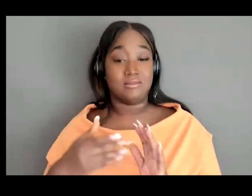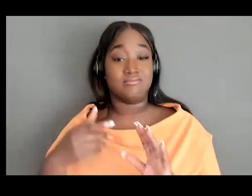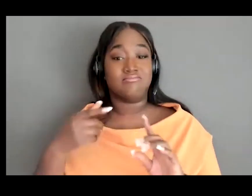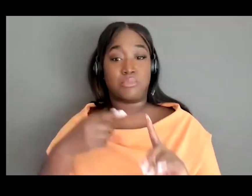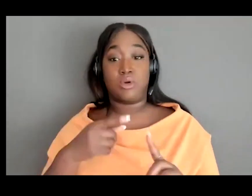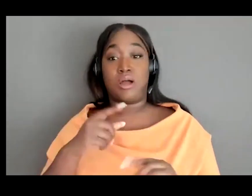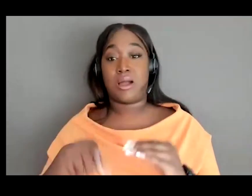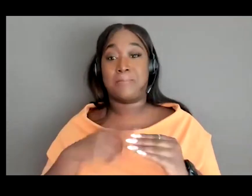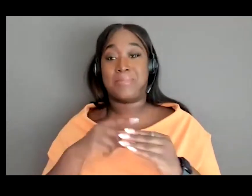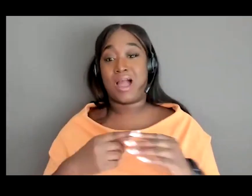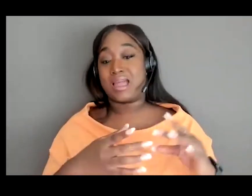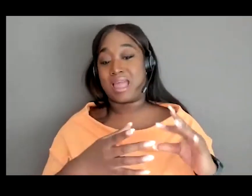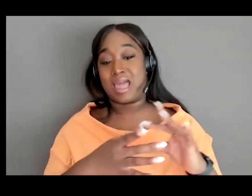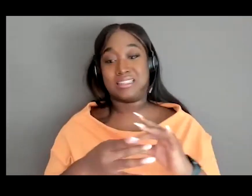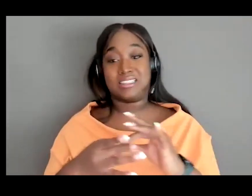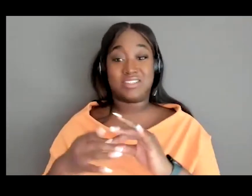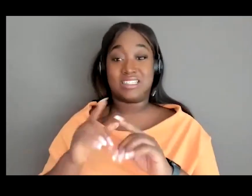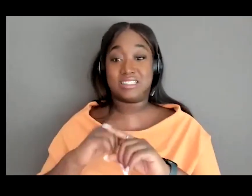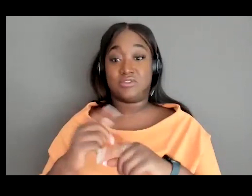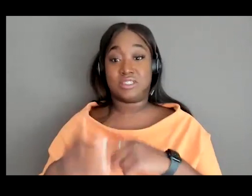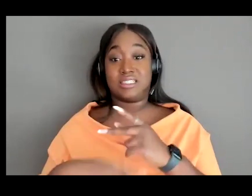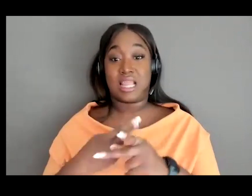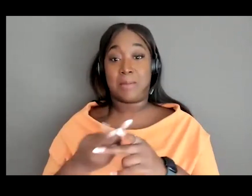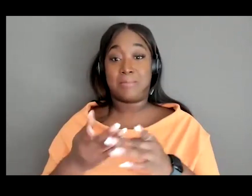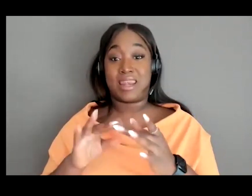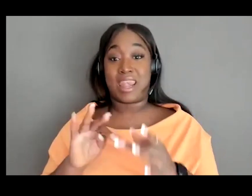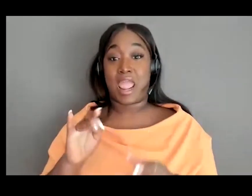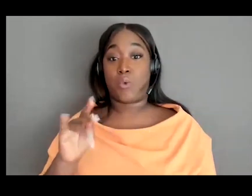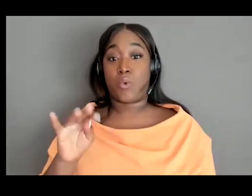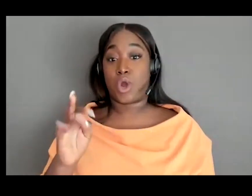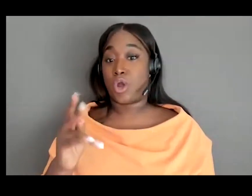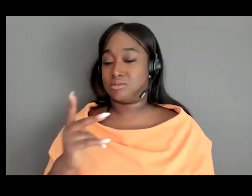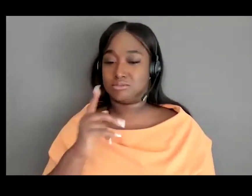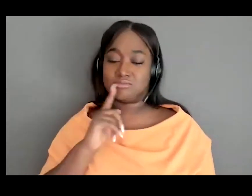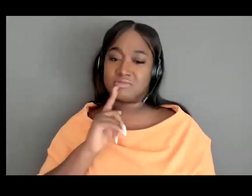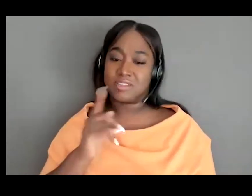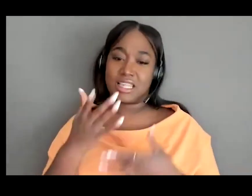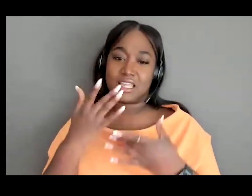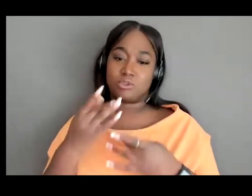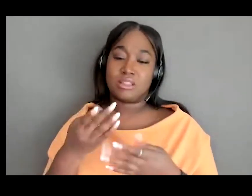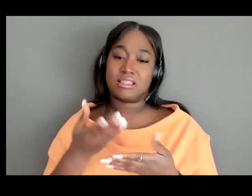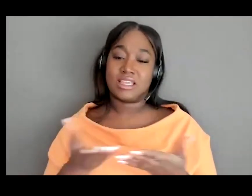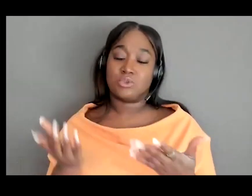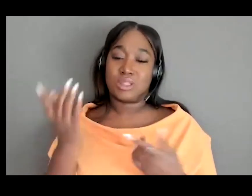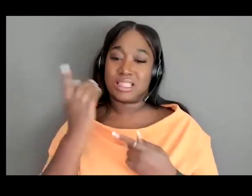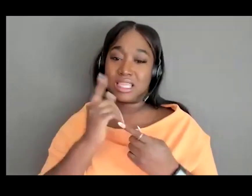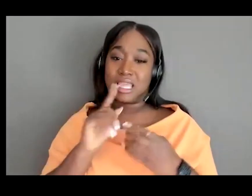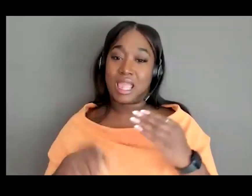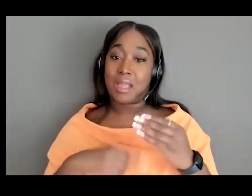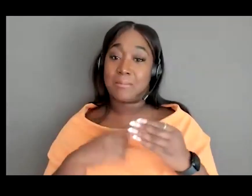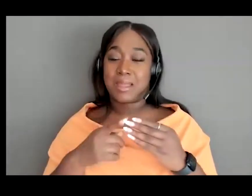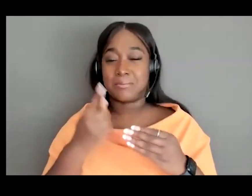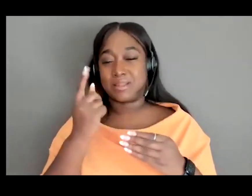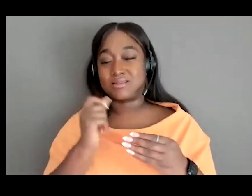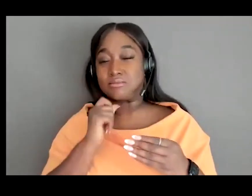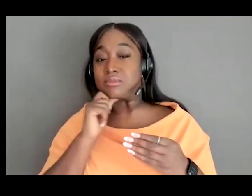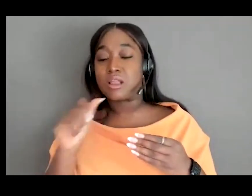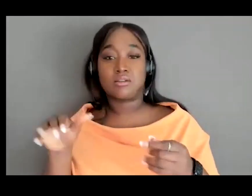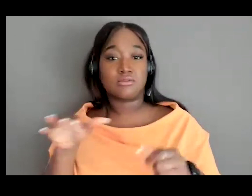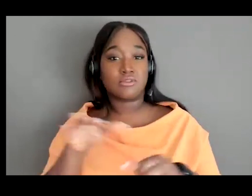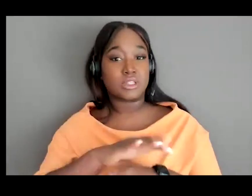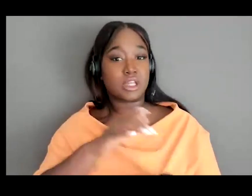point about connectivity of different kinds of networks is actually an interesting thing to think about. I'm not